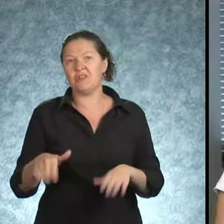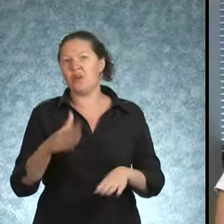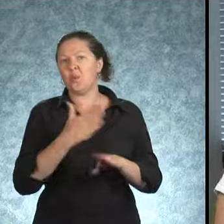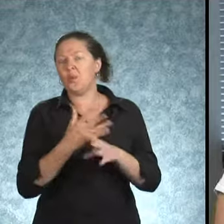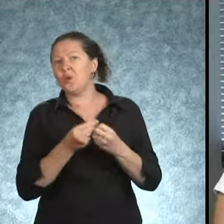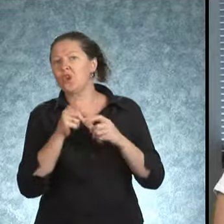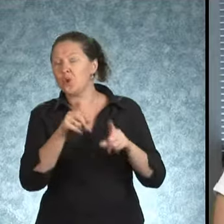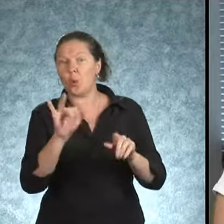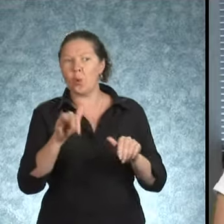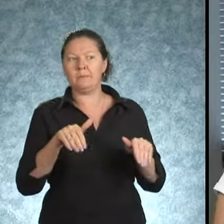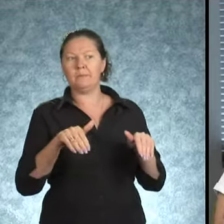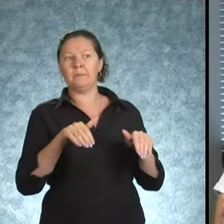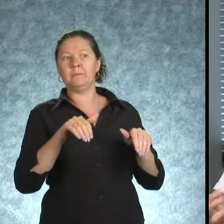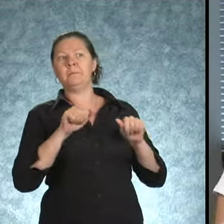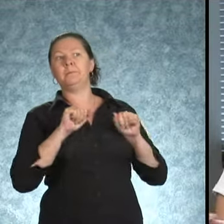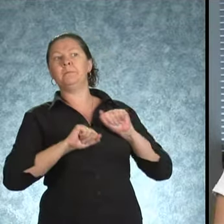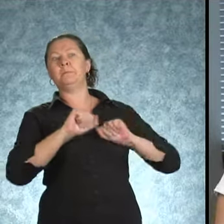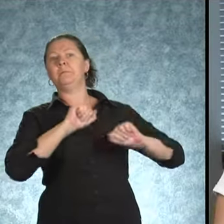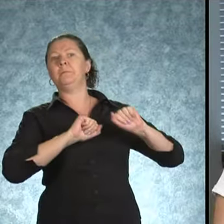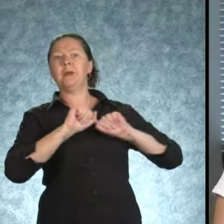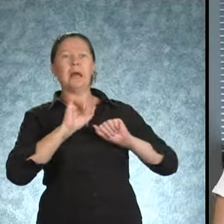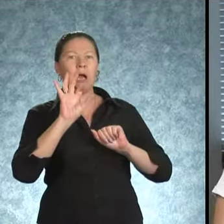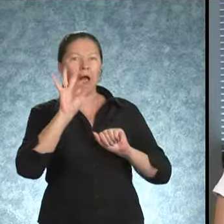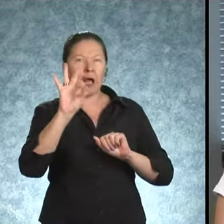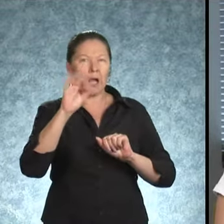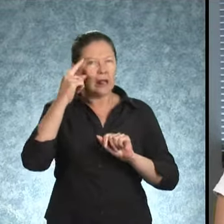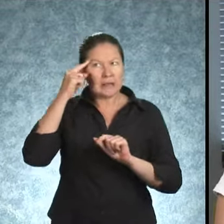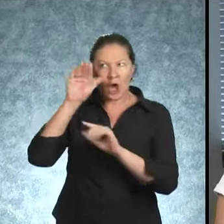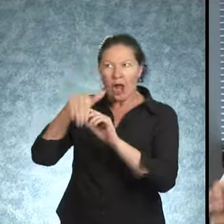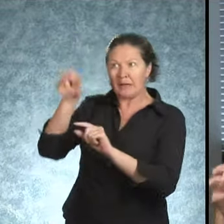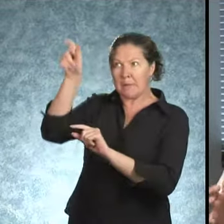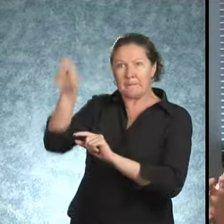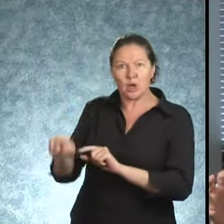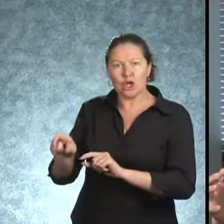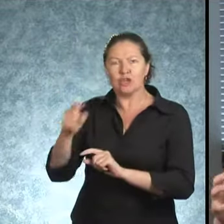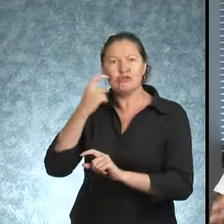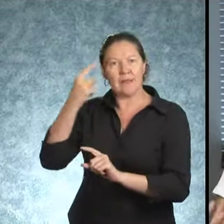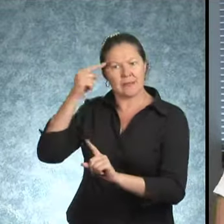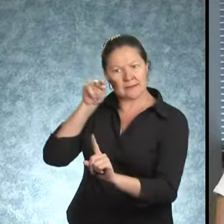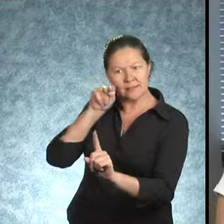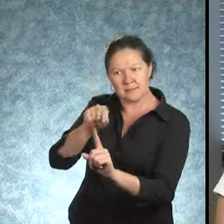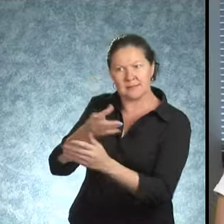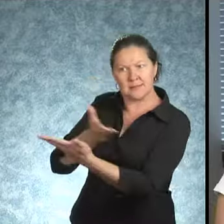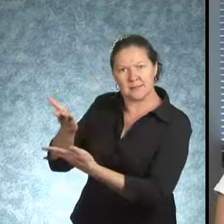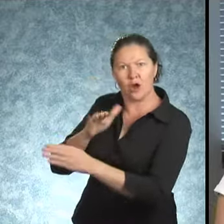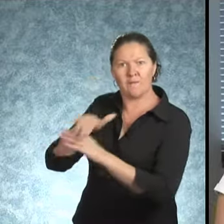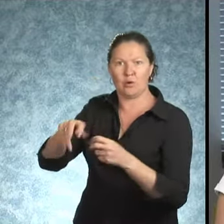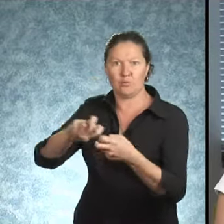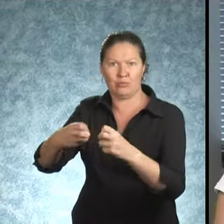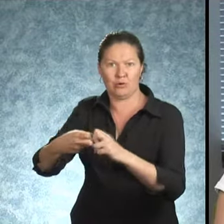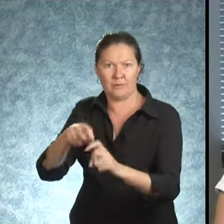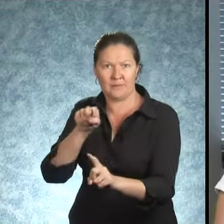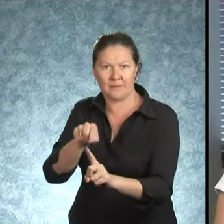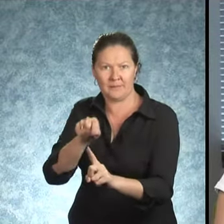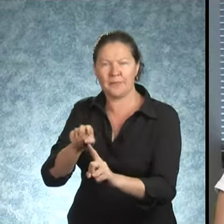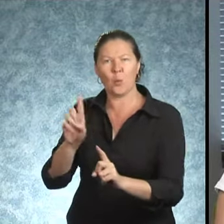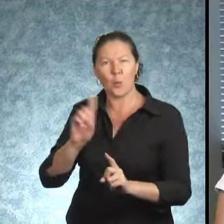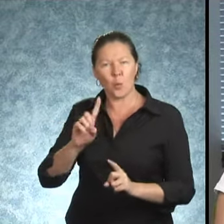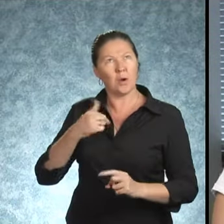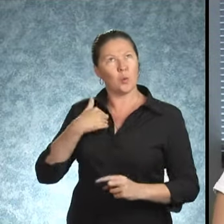may be a little bit reluctant, but don't try to assume too much about your neighbour. So work on the actual problem. So work out what it is